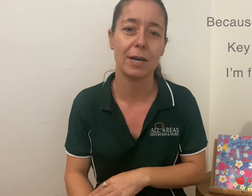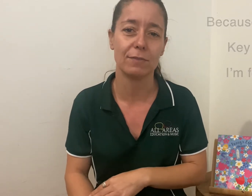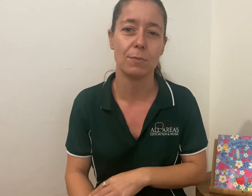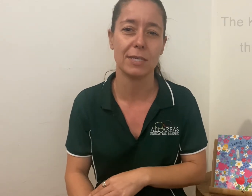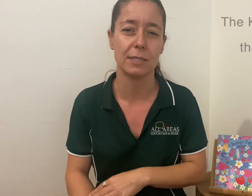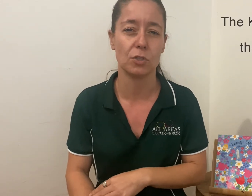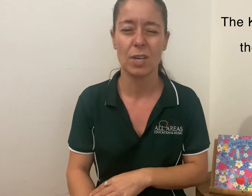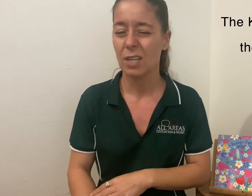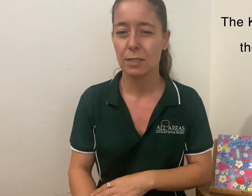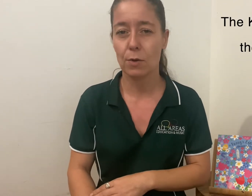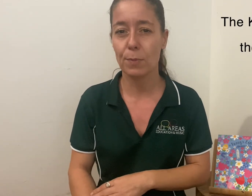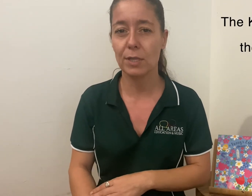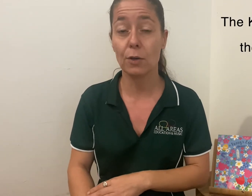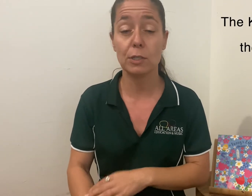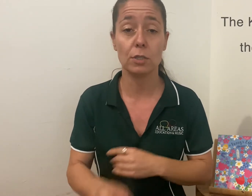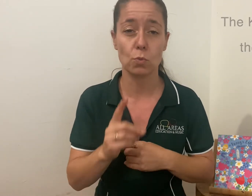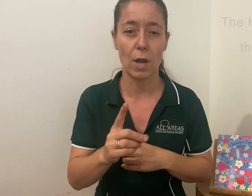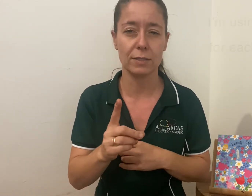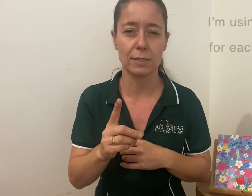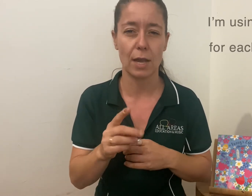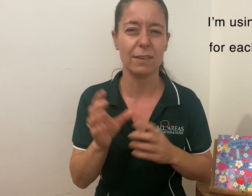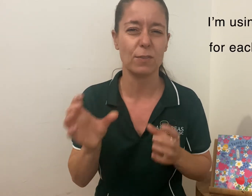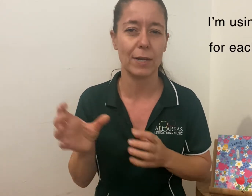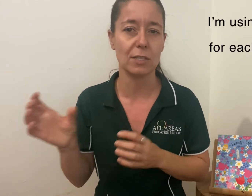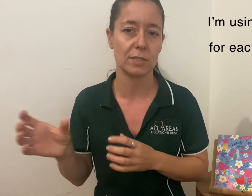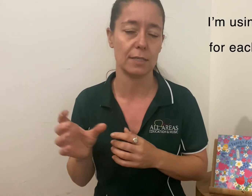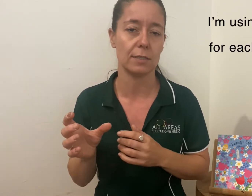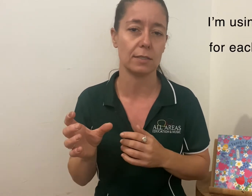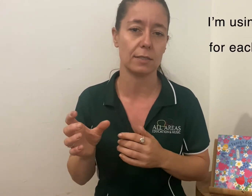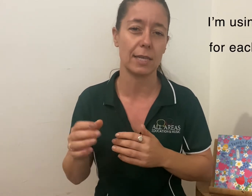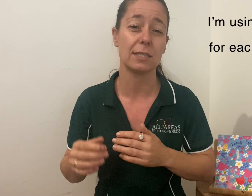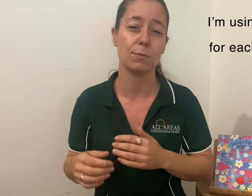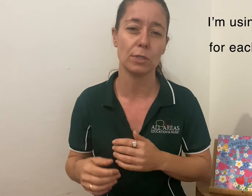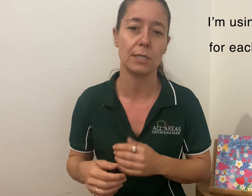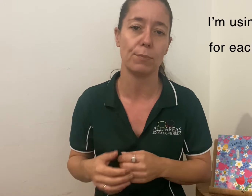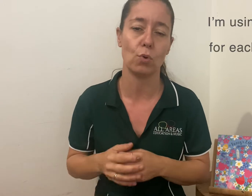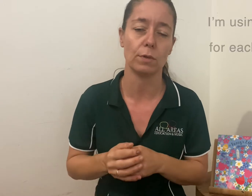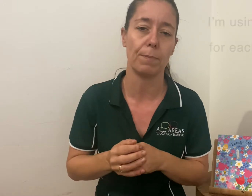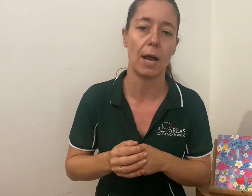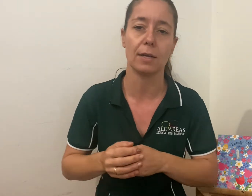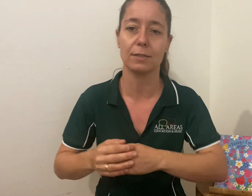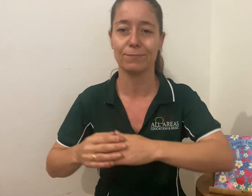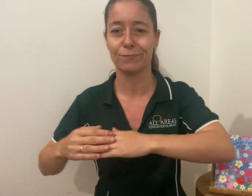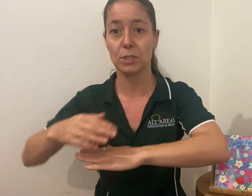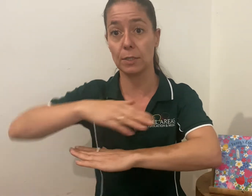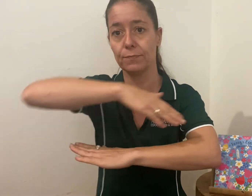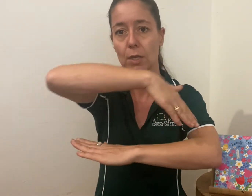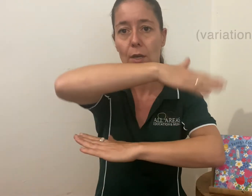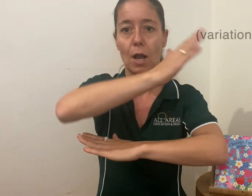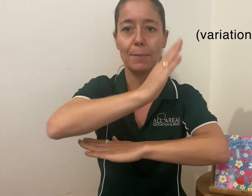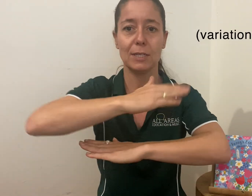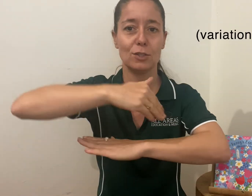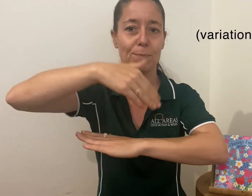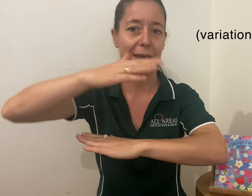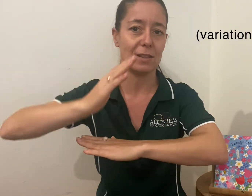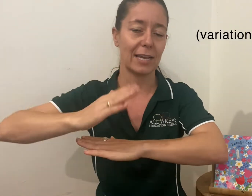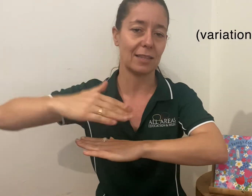of the message. So I'm only going to use one sign for each sentence. That's the most important part. So I'm going to do bay like